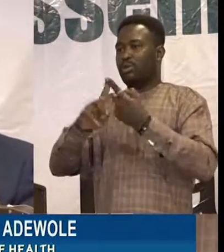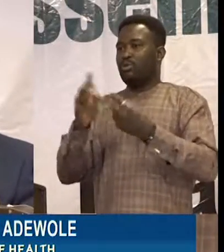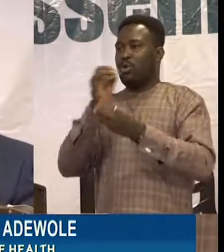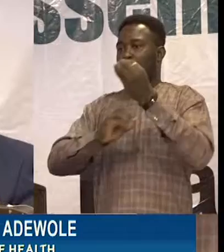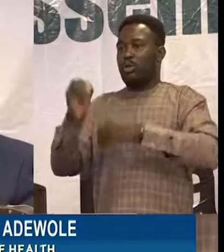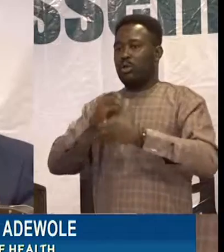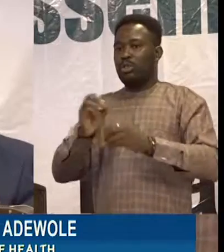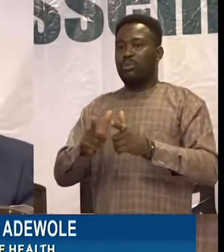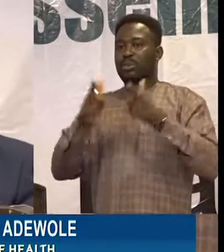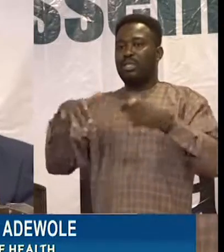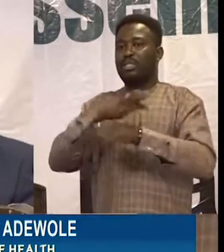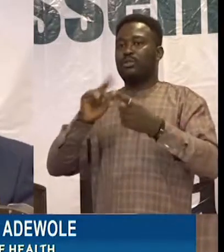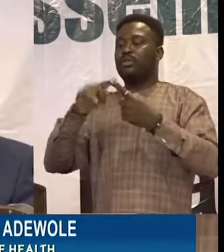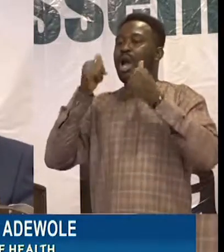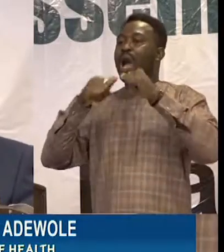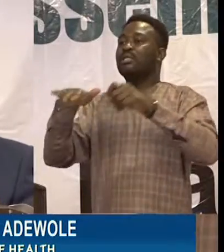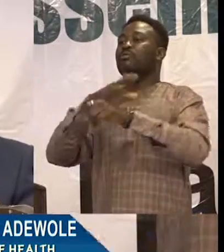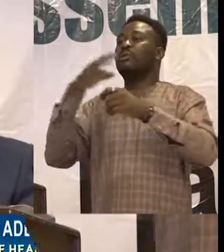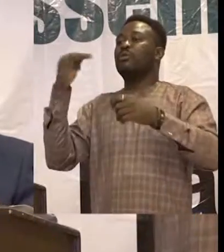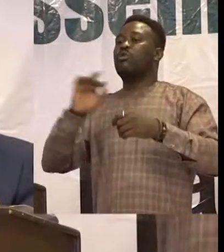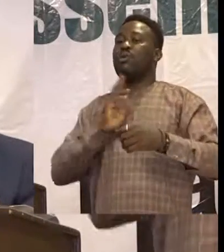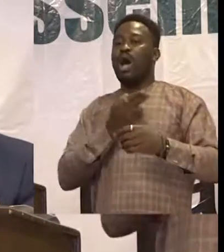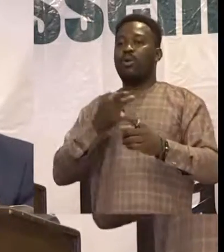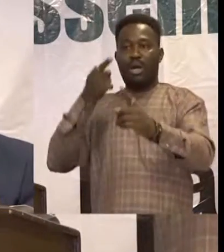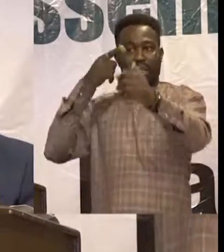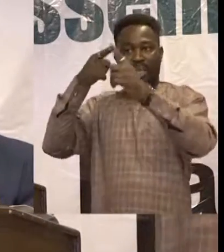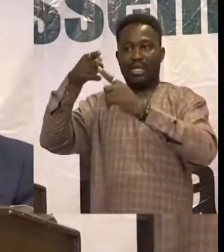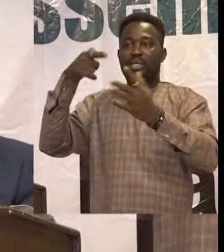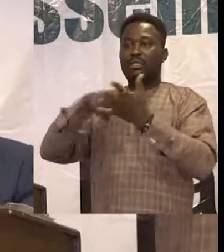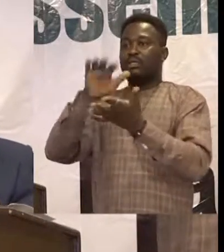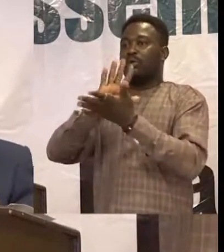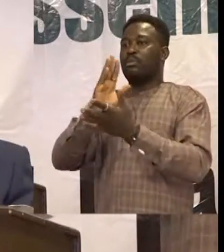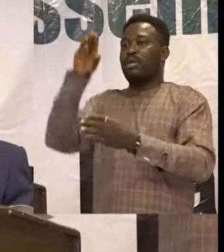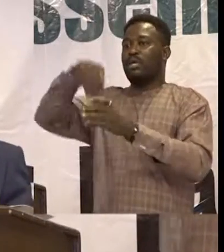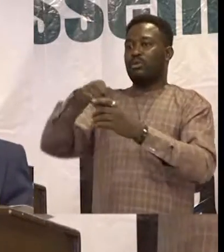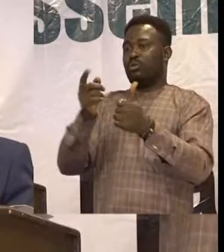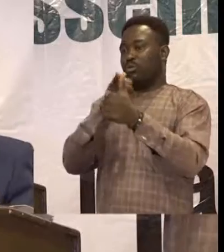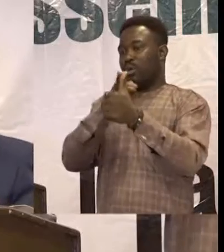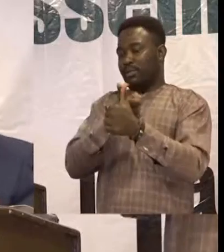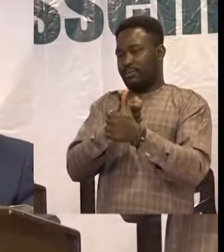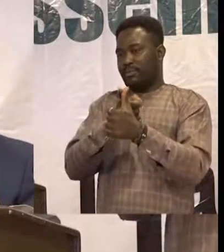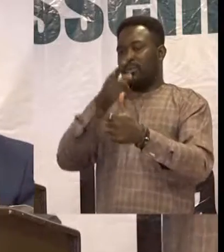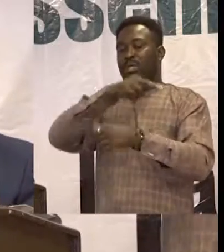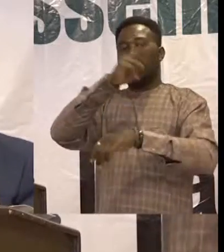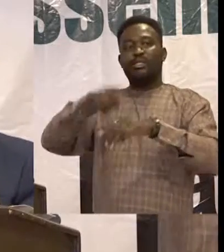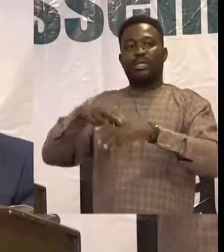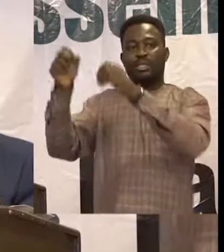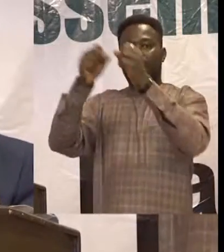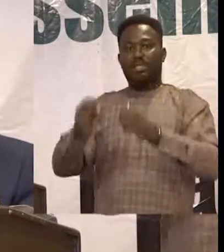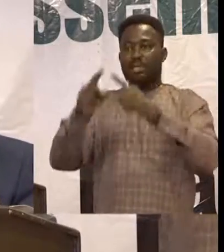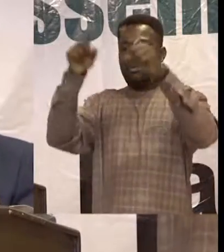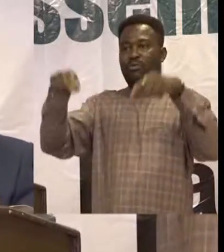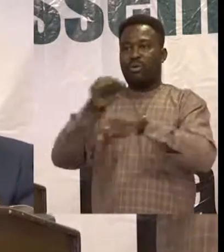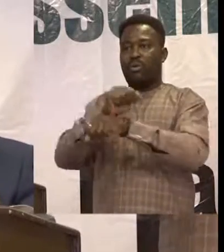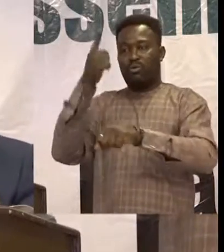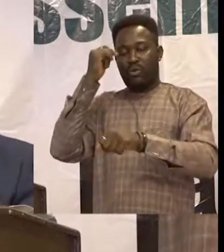contribute immensely to the achievement of our set targets. These documents include 1, the National Strategic Framework